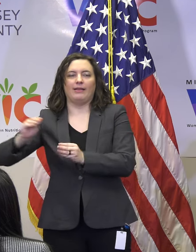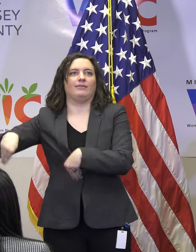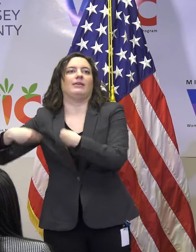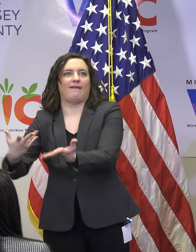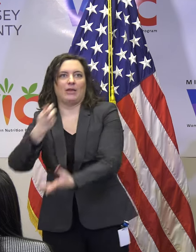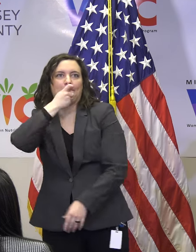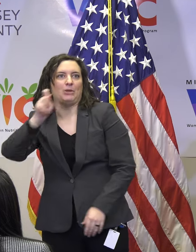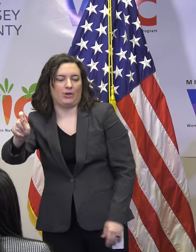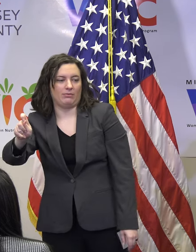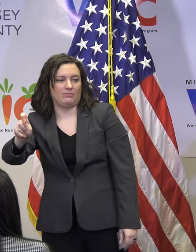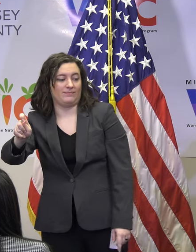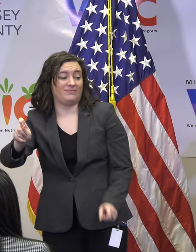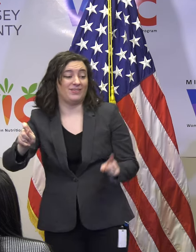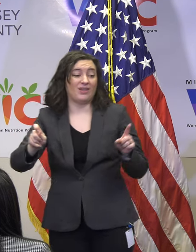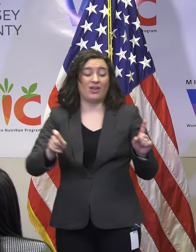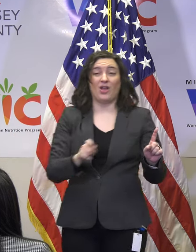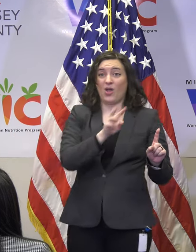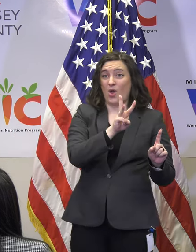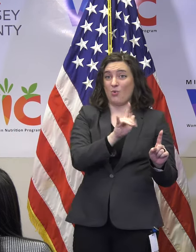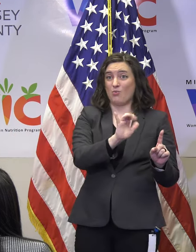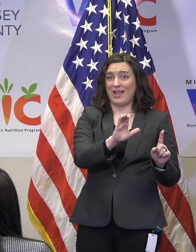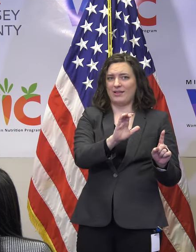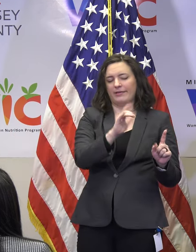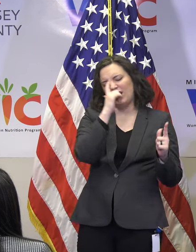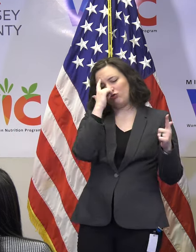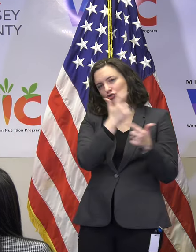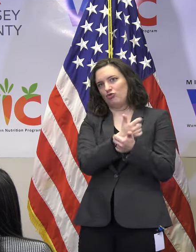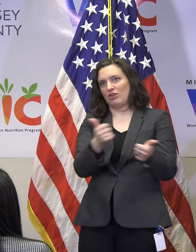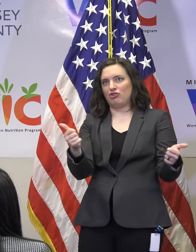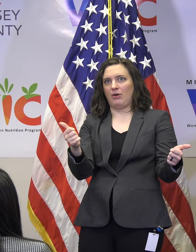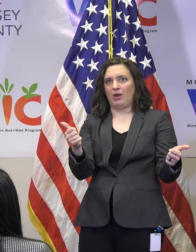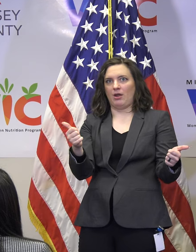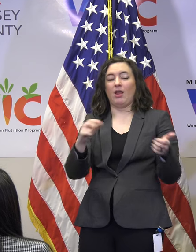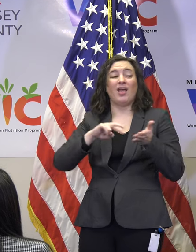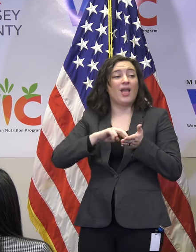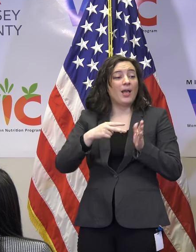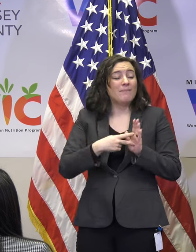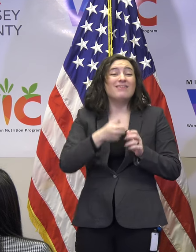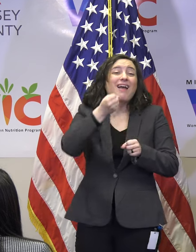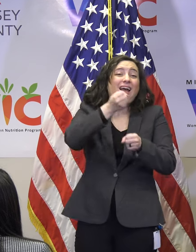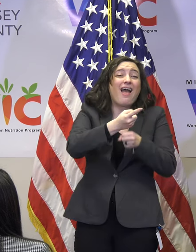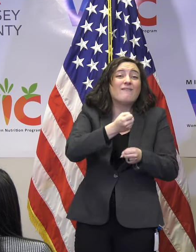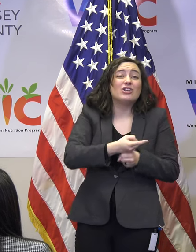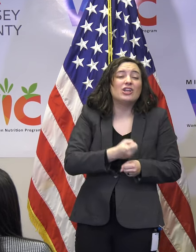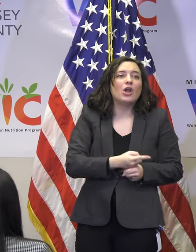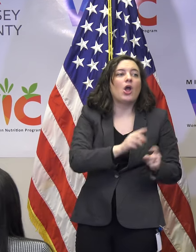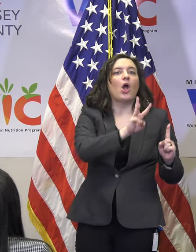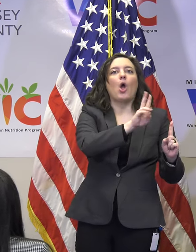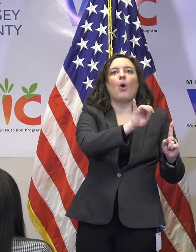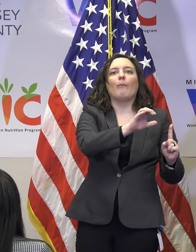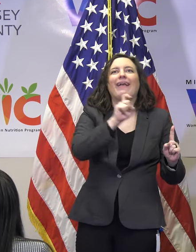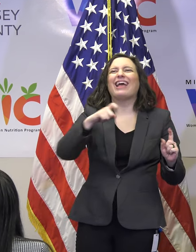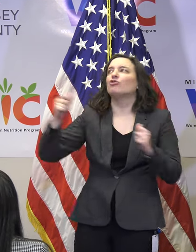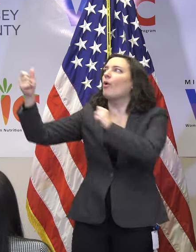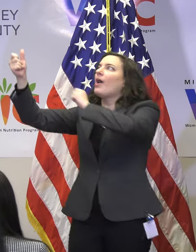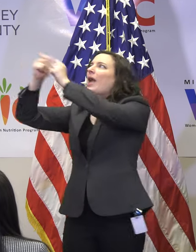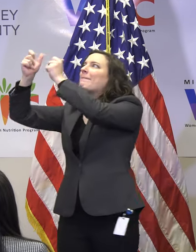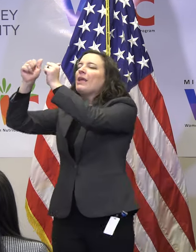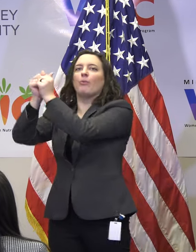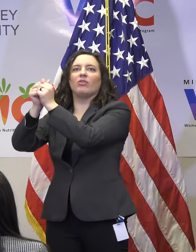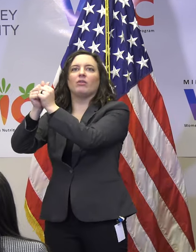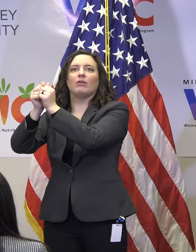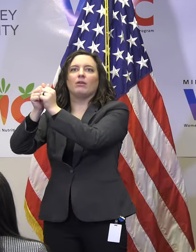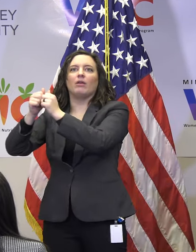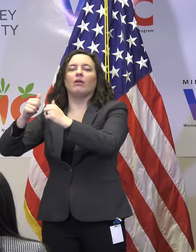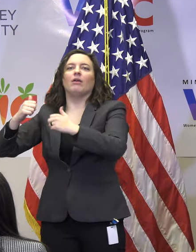discretionary program, which means that every single year, WIC has to compete with the Defense Department and the Veterans